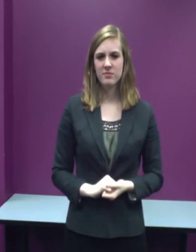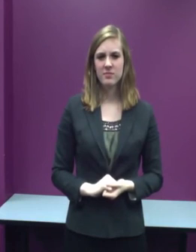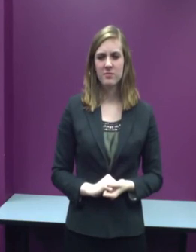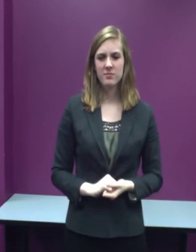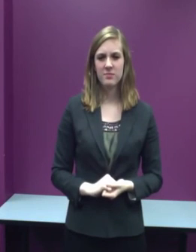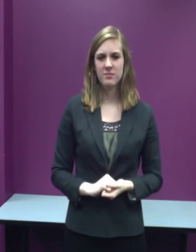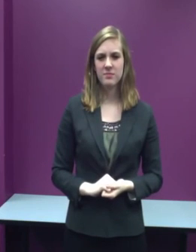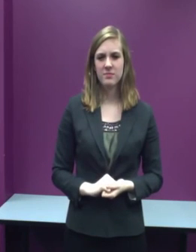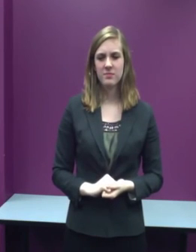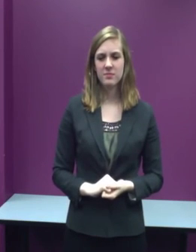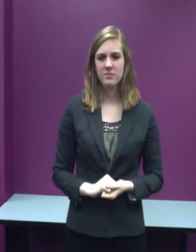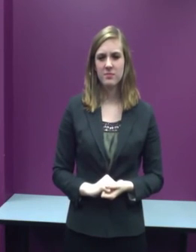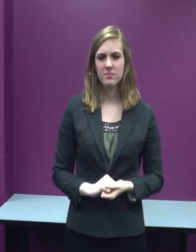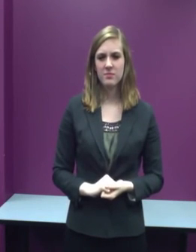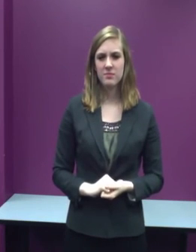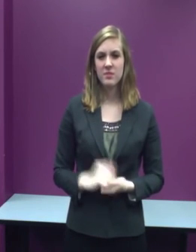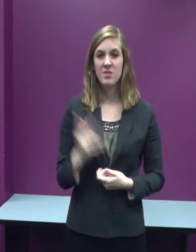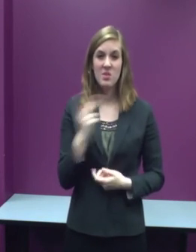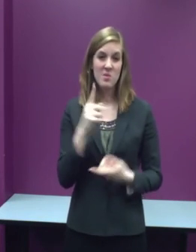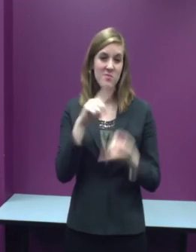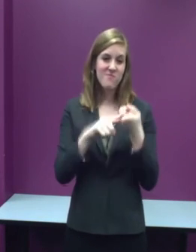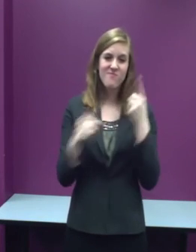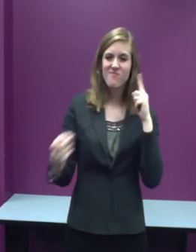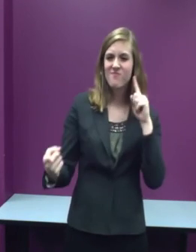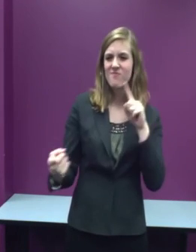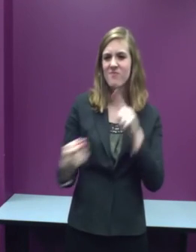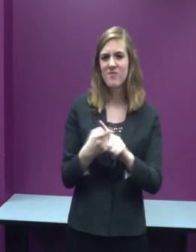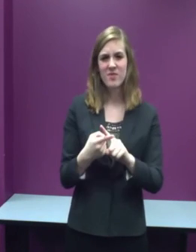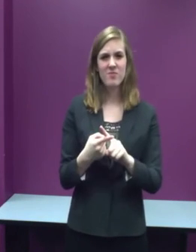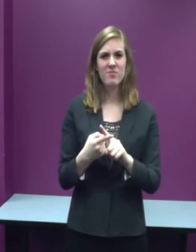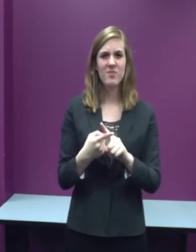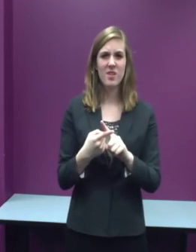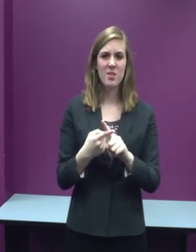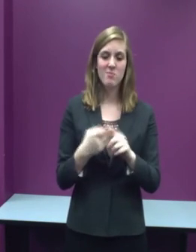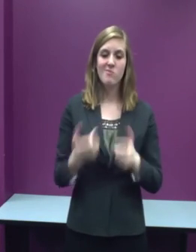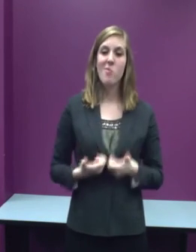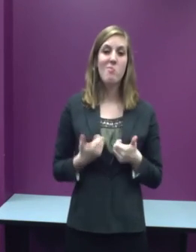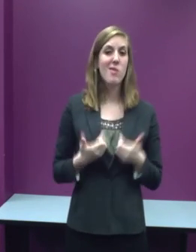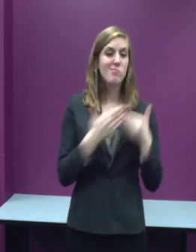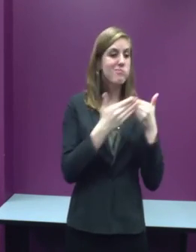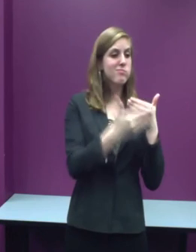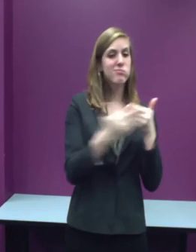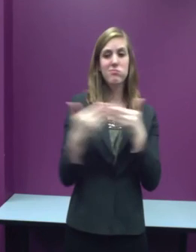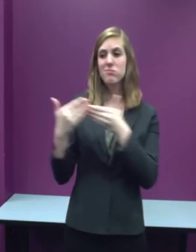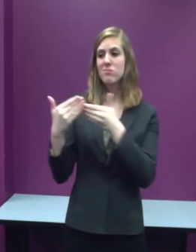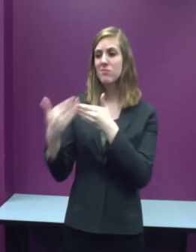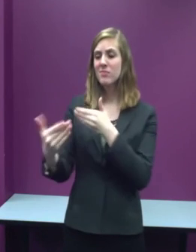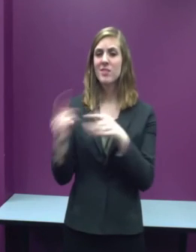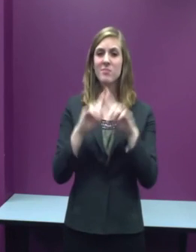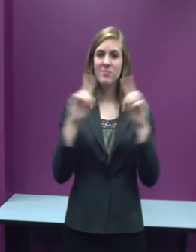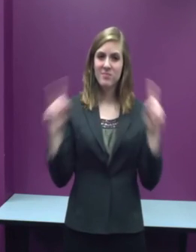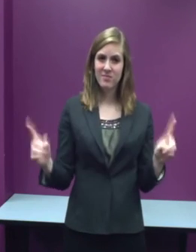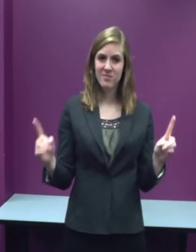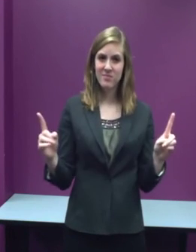Friends to the end, the two captains met very different fates. Meriwether Lewis was named governor of the Louisiana